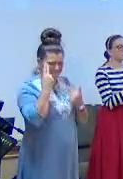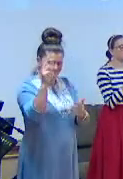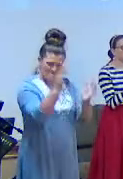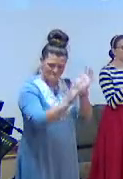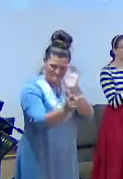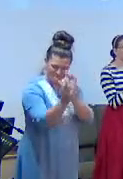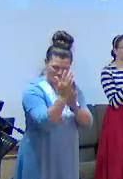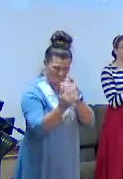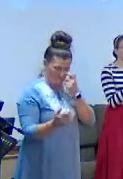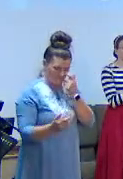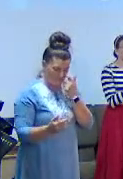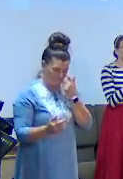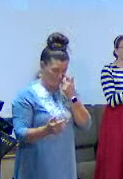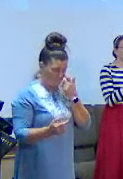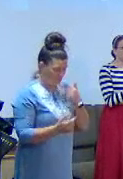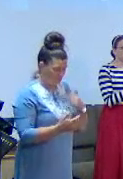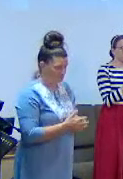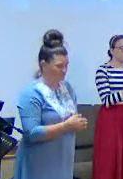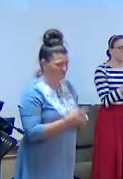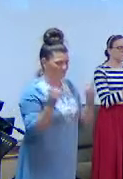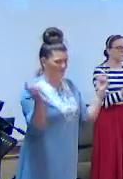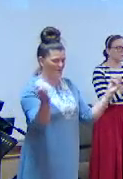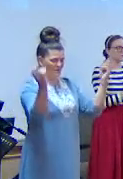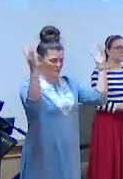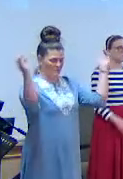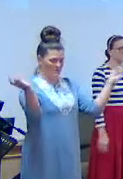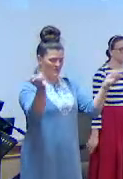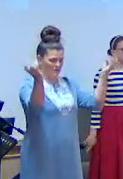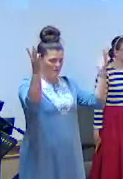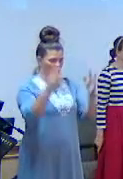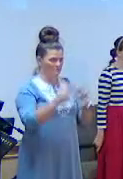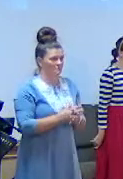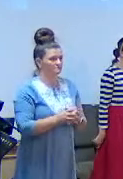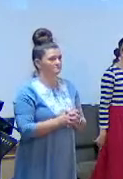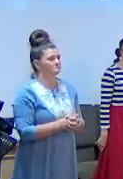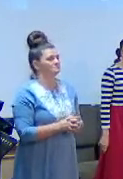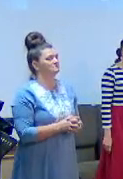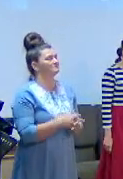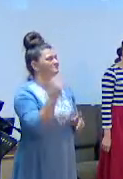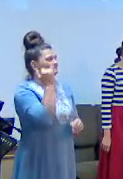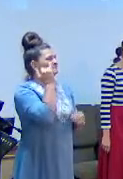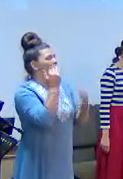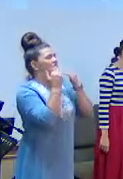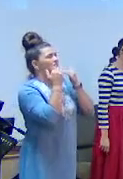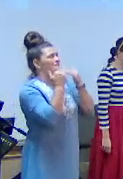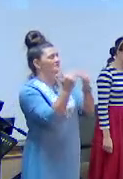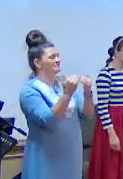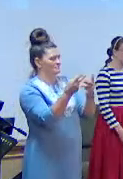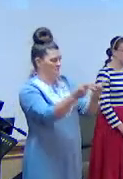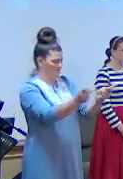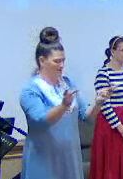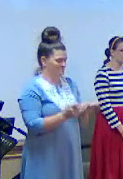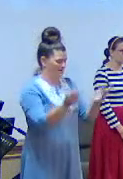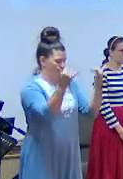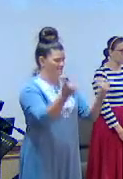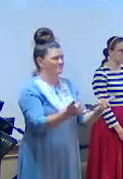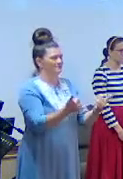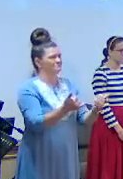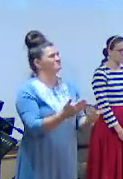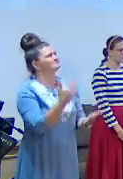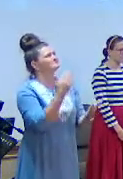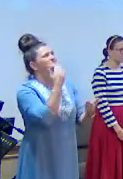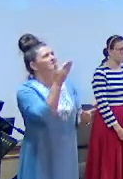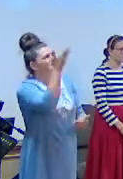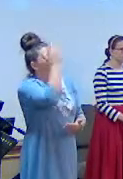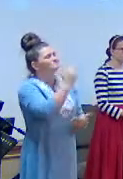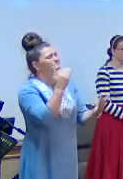Jesus. Oh, hallelujah. Hallelujah. Hallelujah. If you're thankful to be in this place today, isn't God's presence